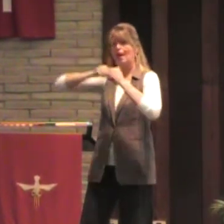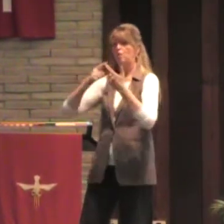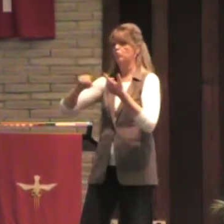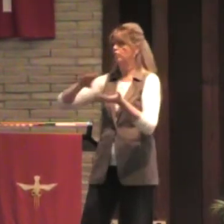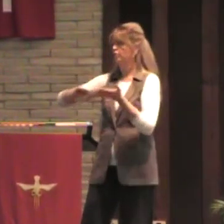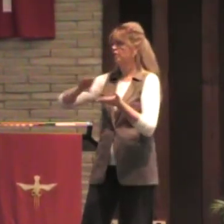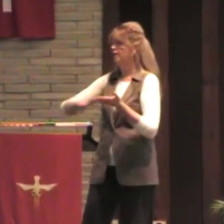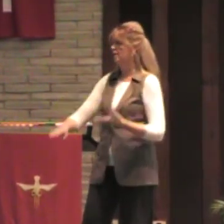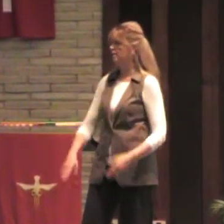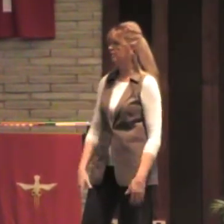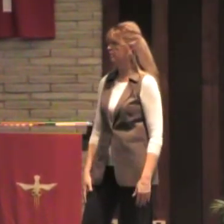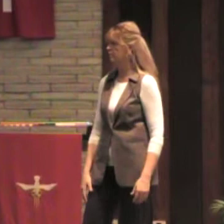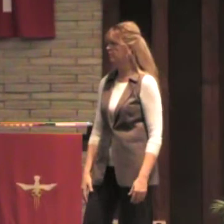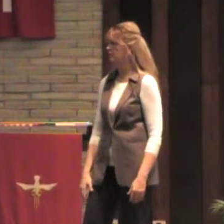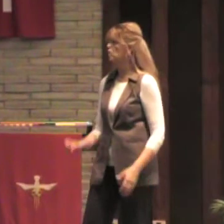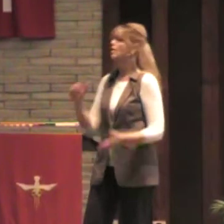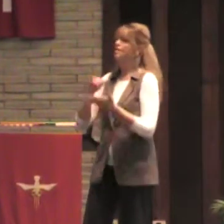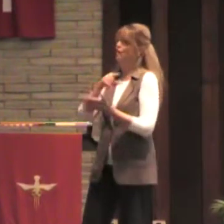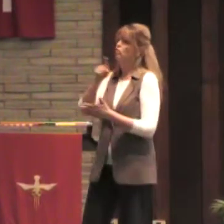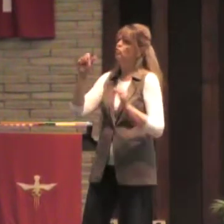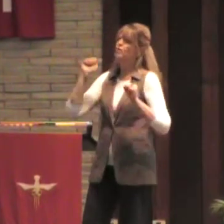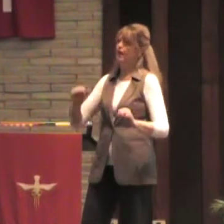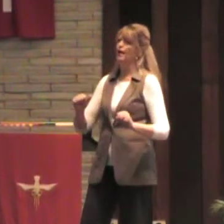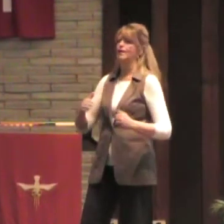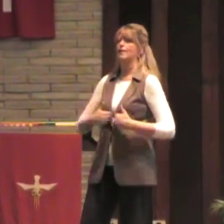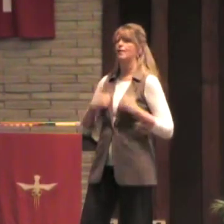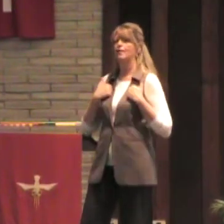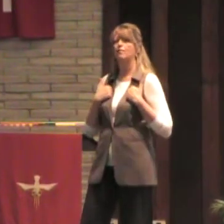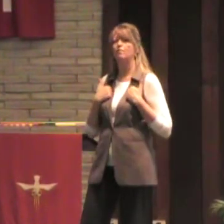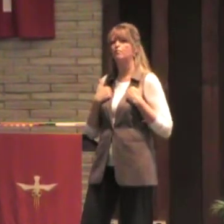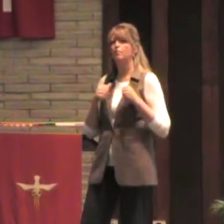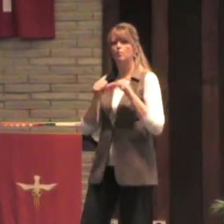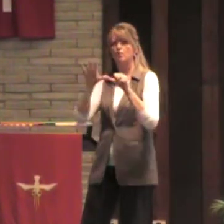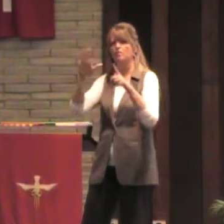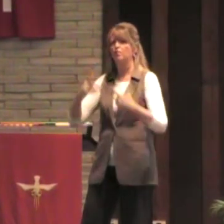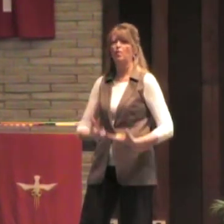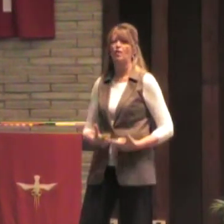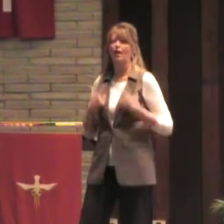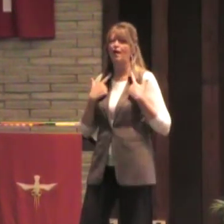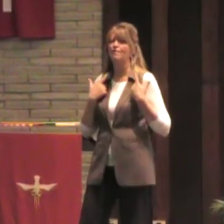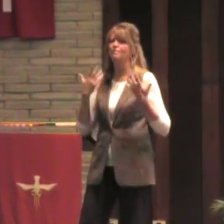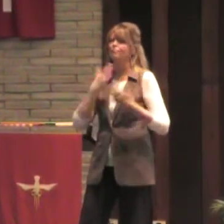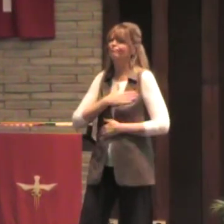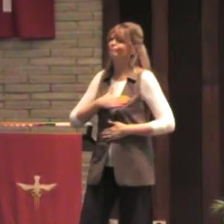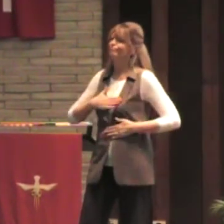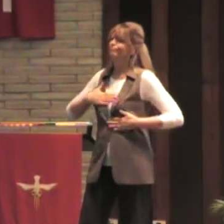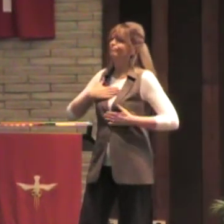let somebody help you learn to forgive. And then you can live the rest of your